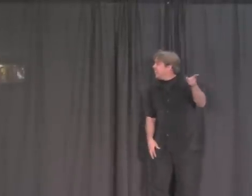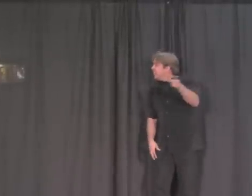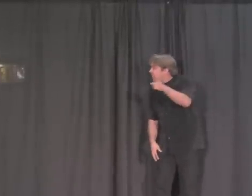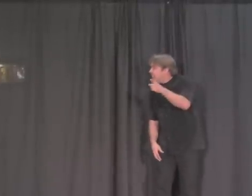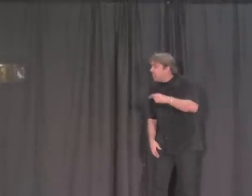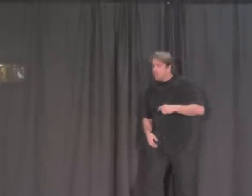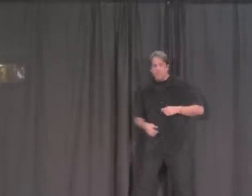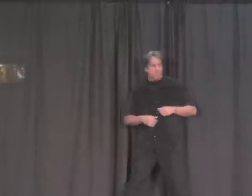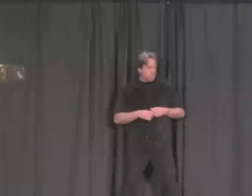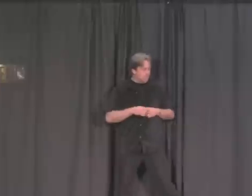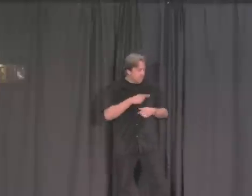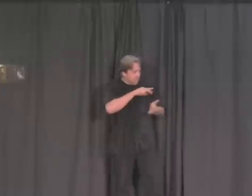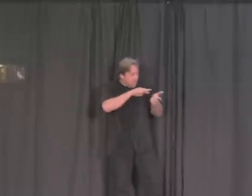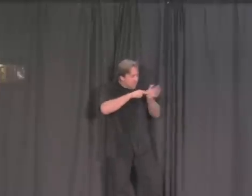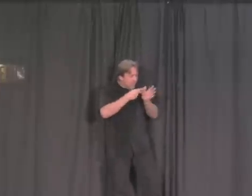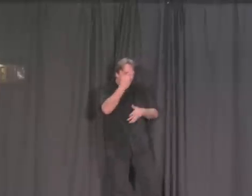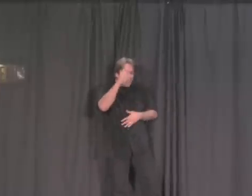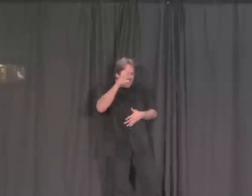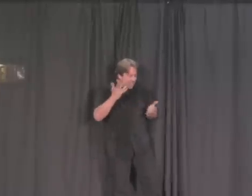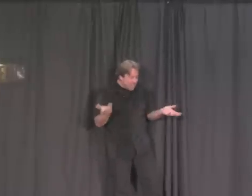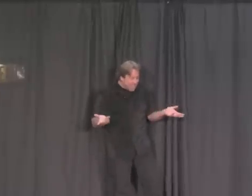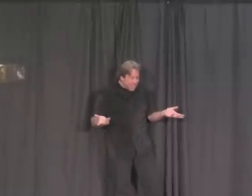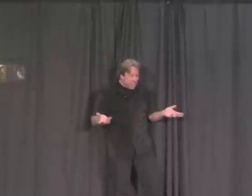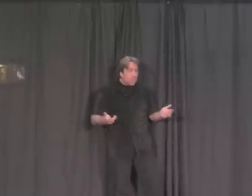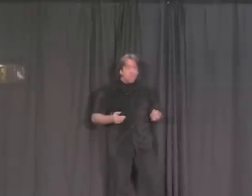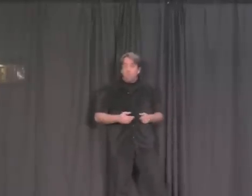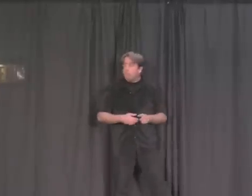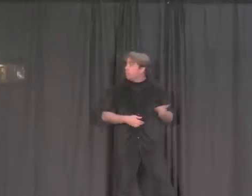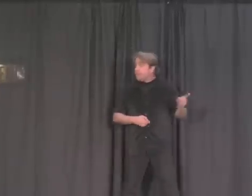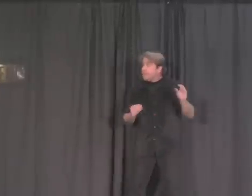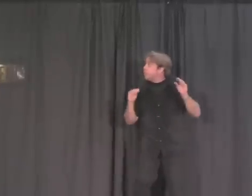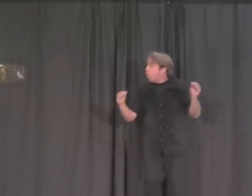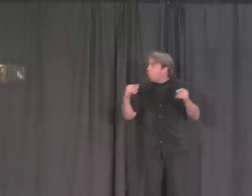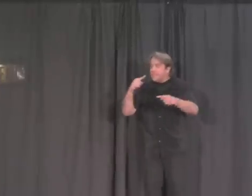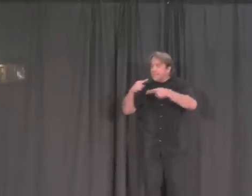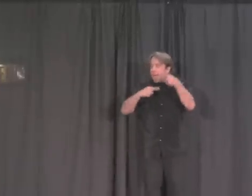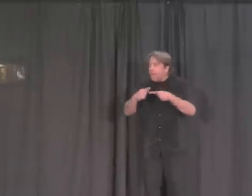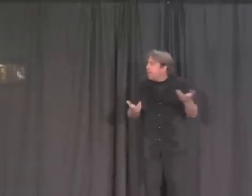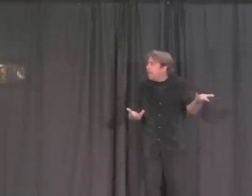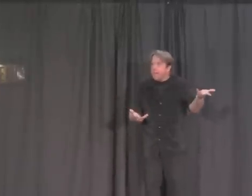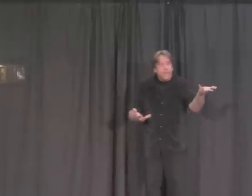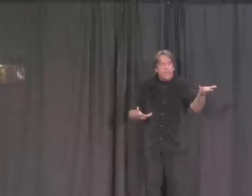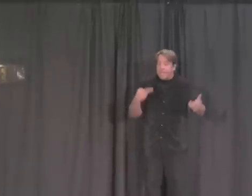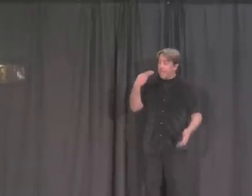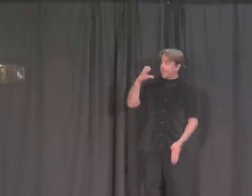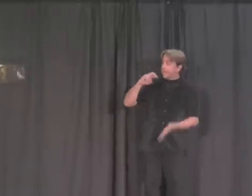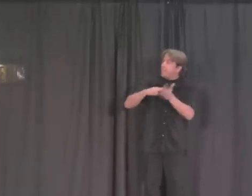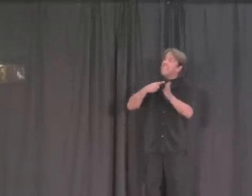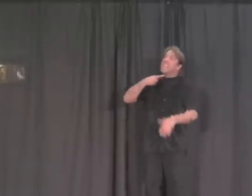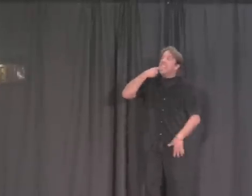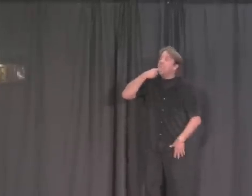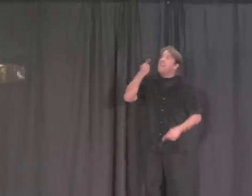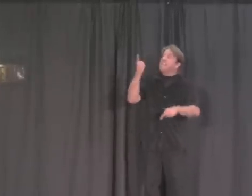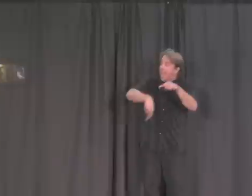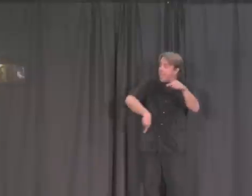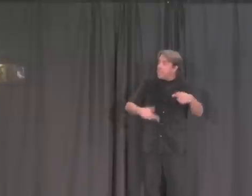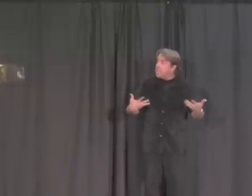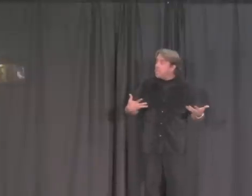HC, look at them. What do you mean by HC? HC, they can't sign. HC means